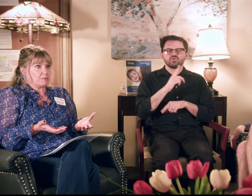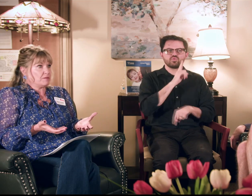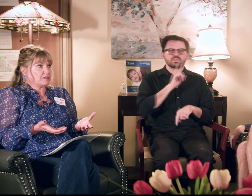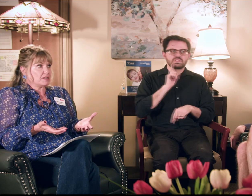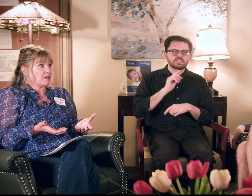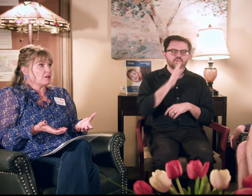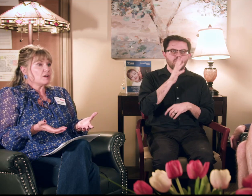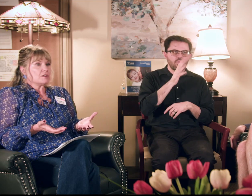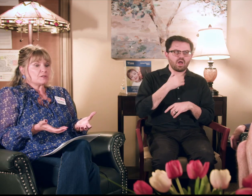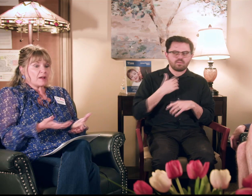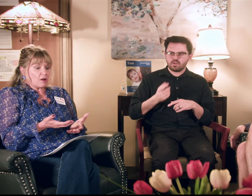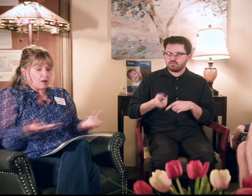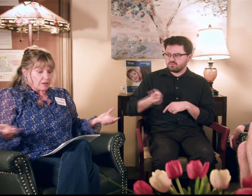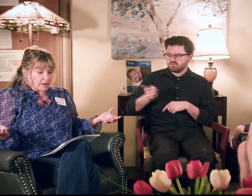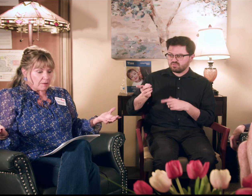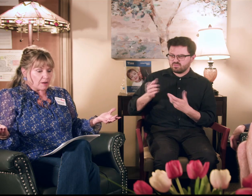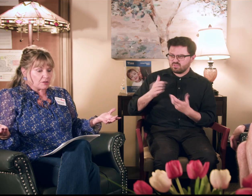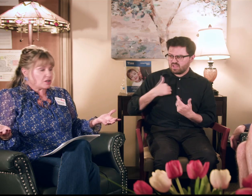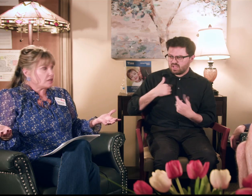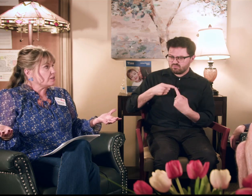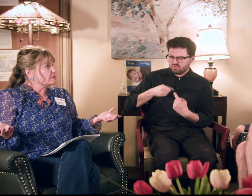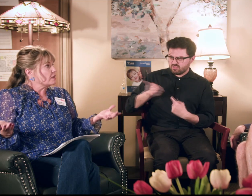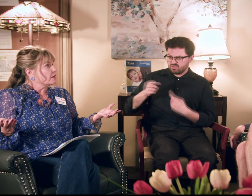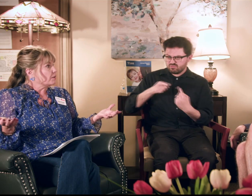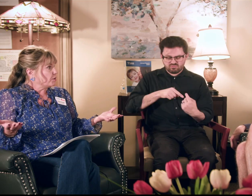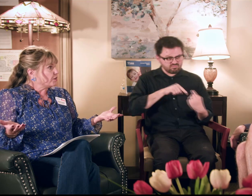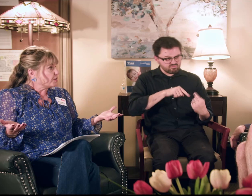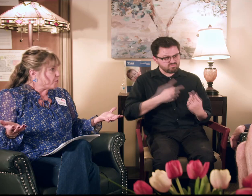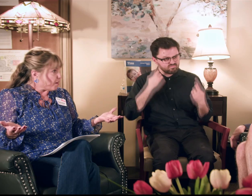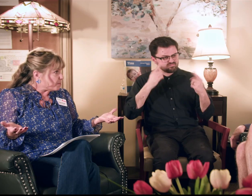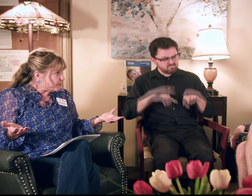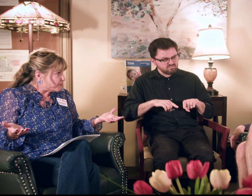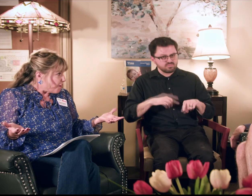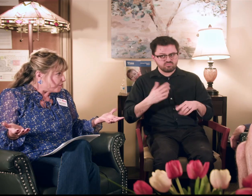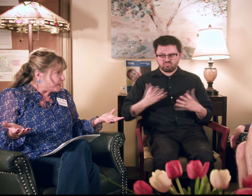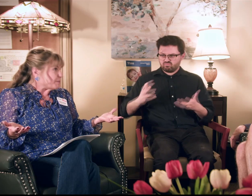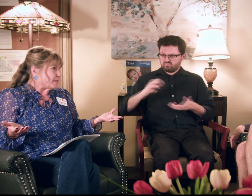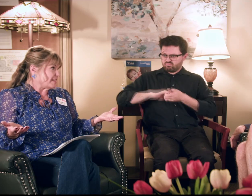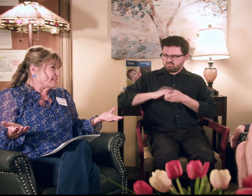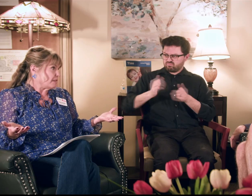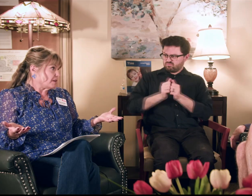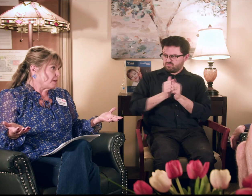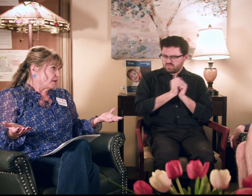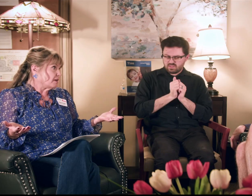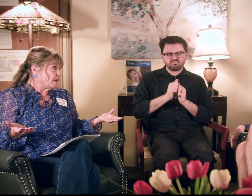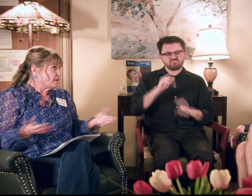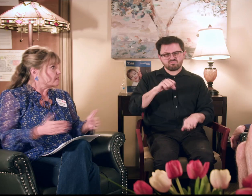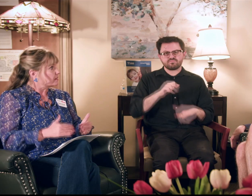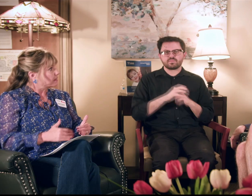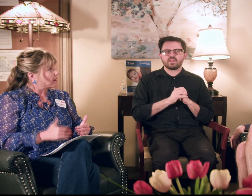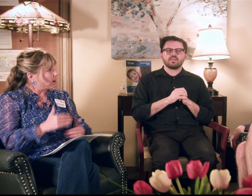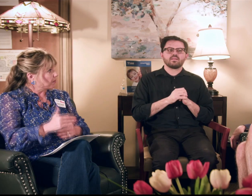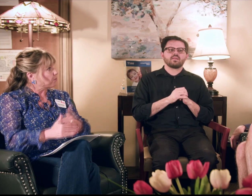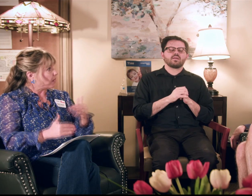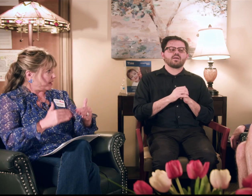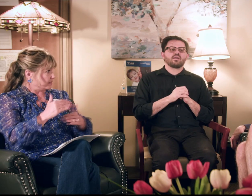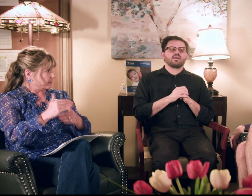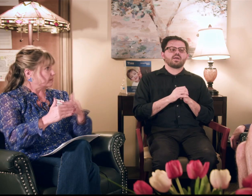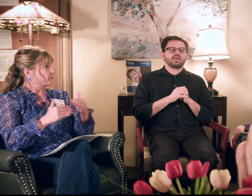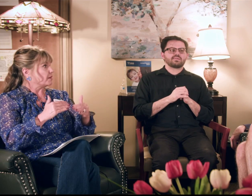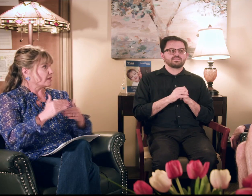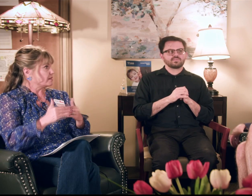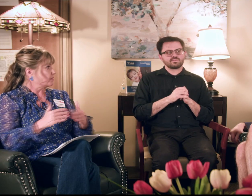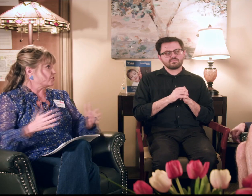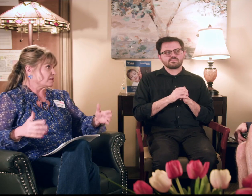this out. Let's move in together. So I call it a genius community problem solve, but at the same time, it is on the